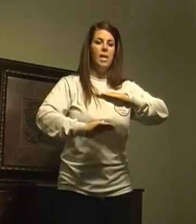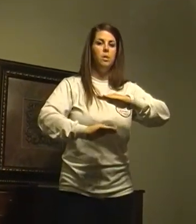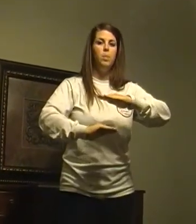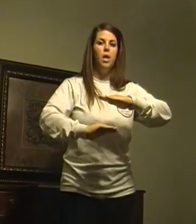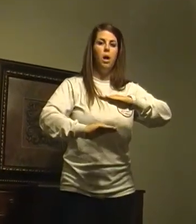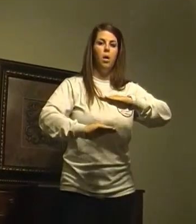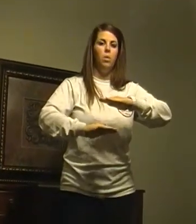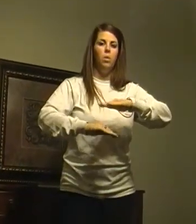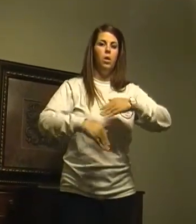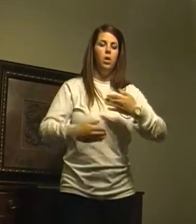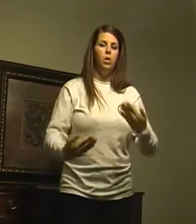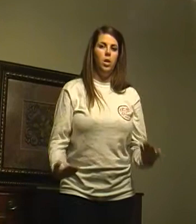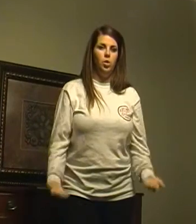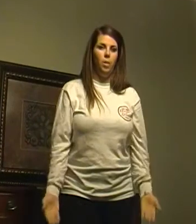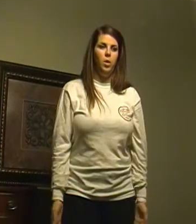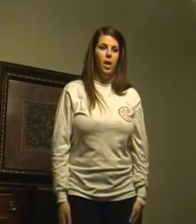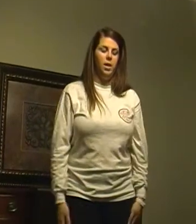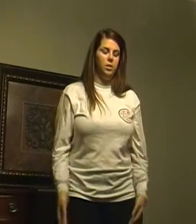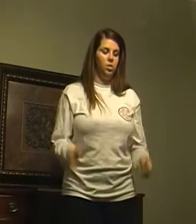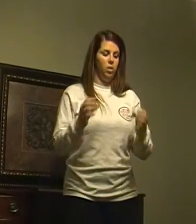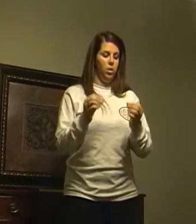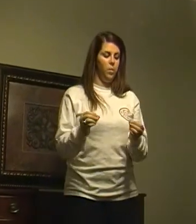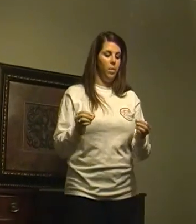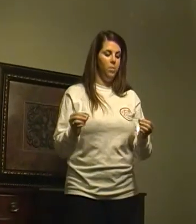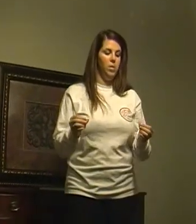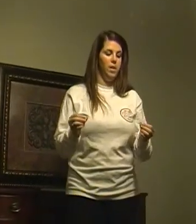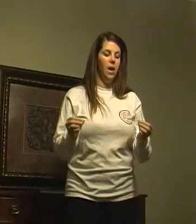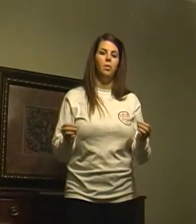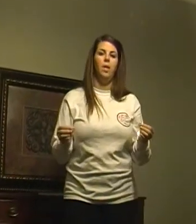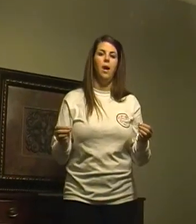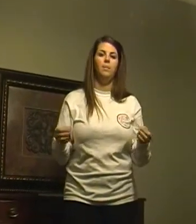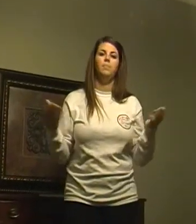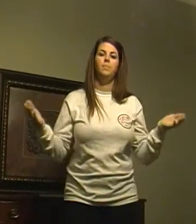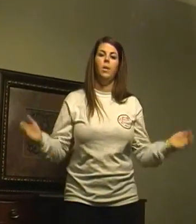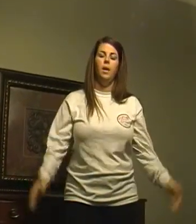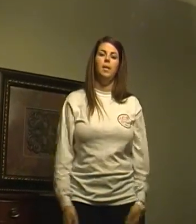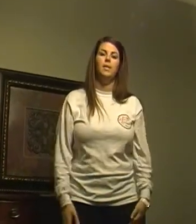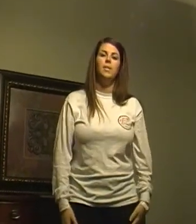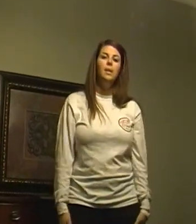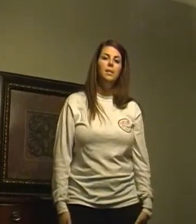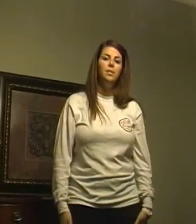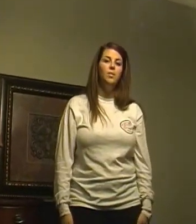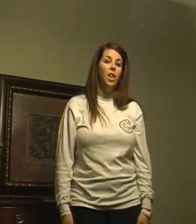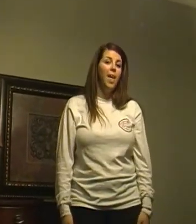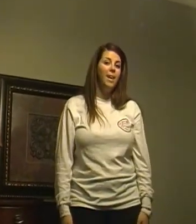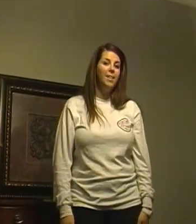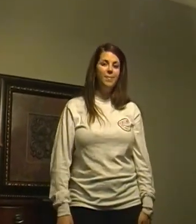last below, you can drop your hands, and there's a little bit of music after that. And that's the end. Good luck.